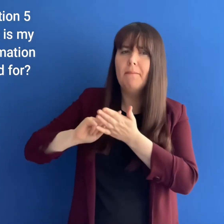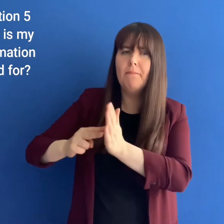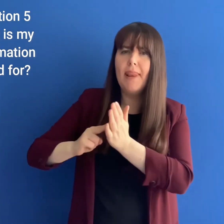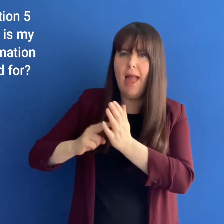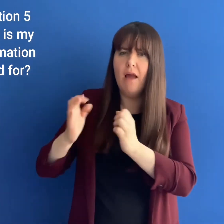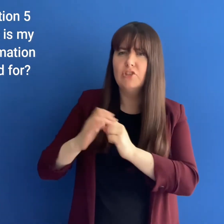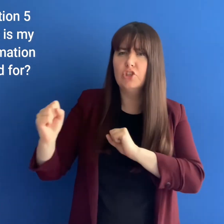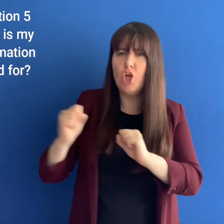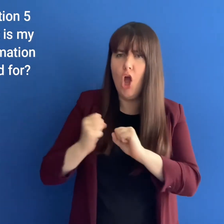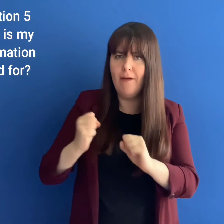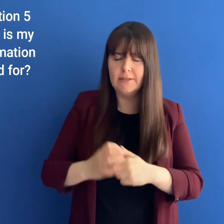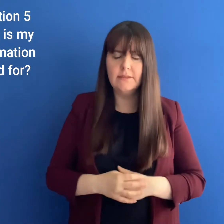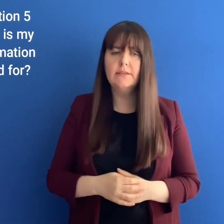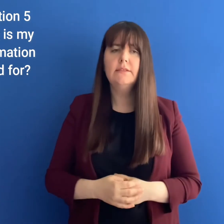to support the planning of services,